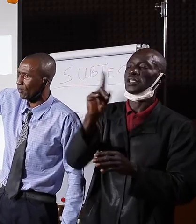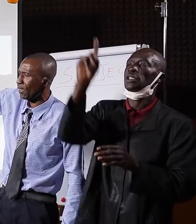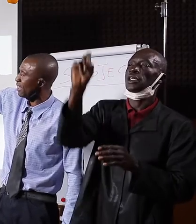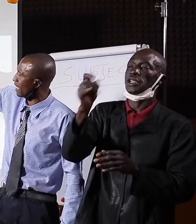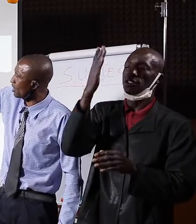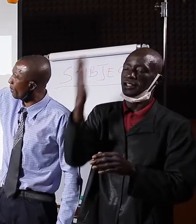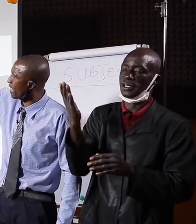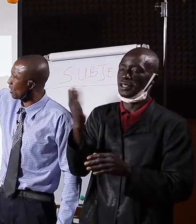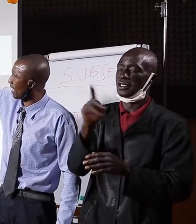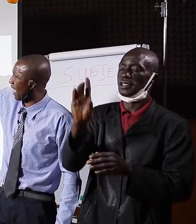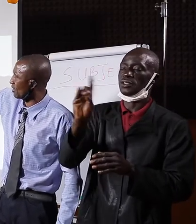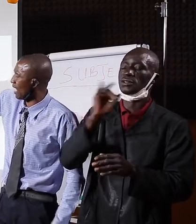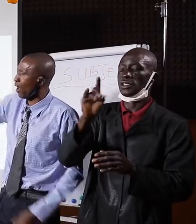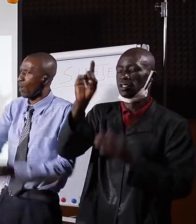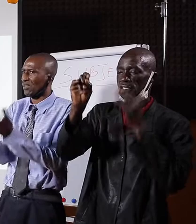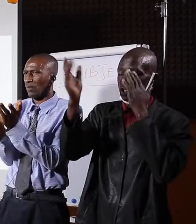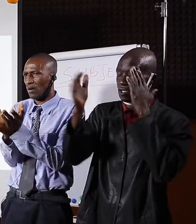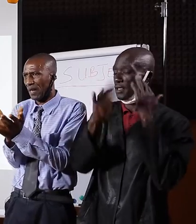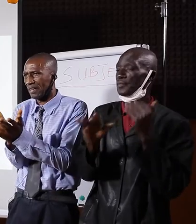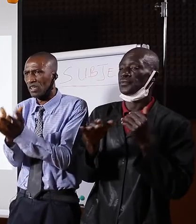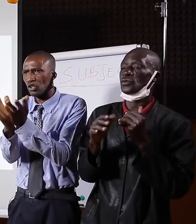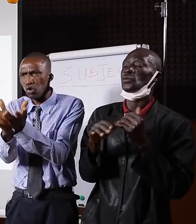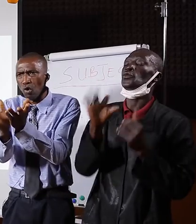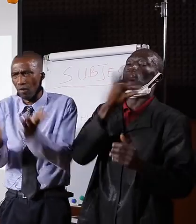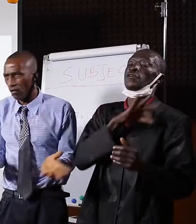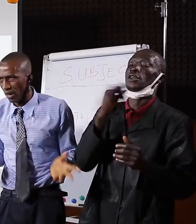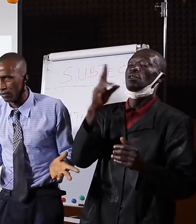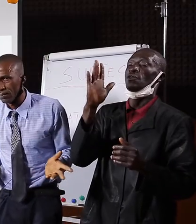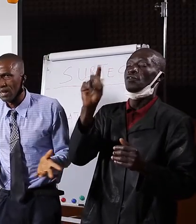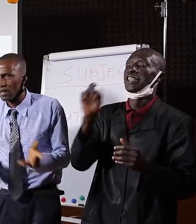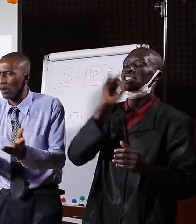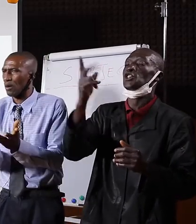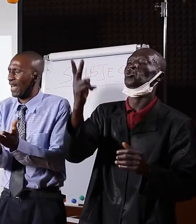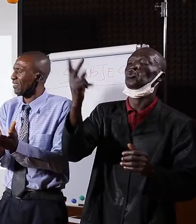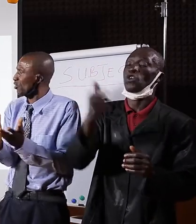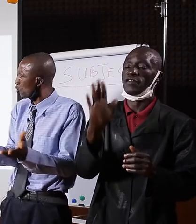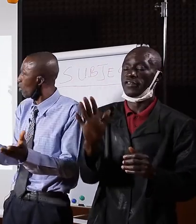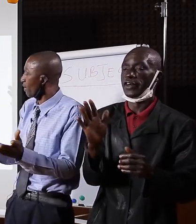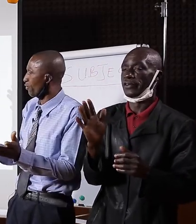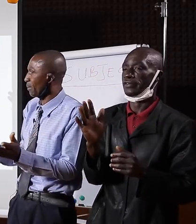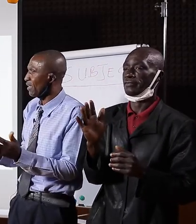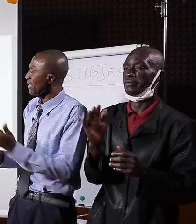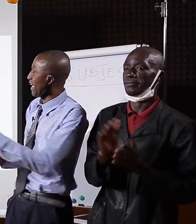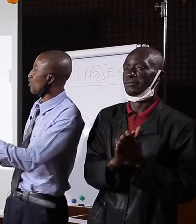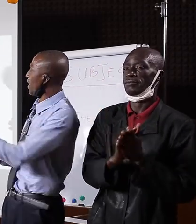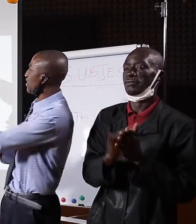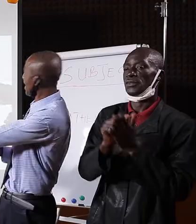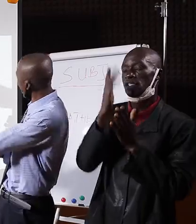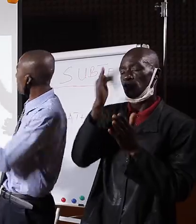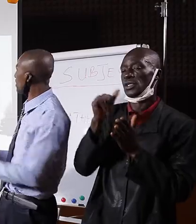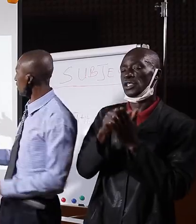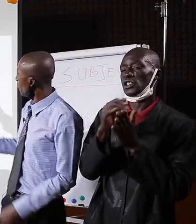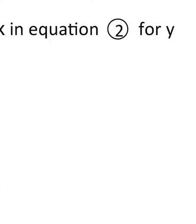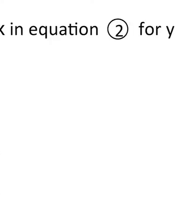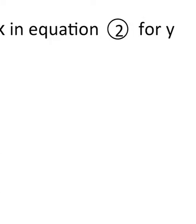there. The denominator is the x there. And what's the value of x? 2 over 5. The value of x is 2 over 5. That is why it is